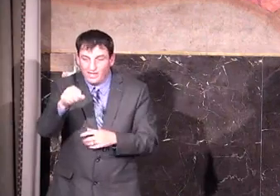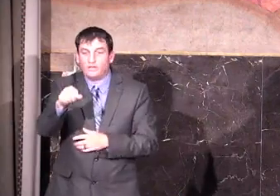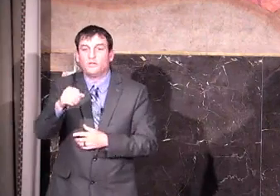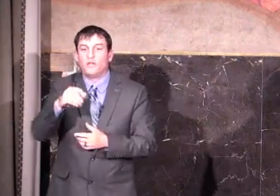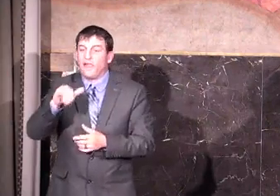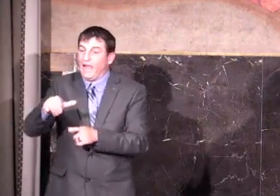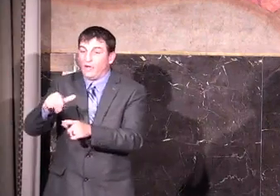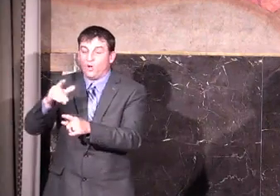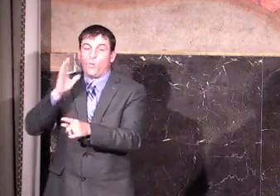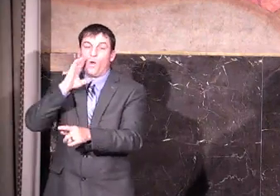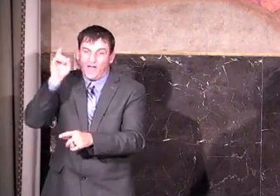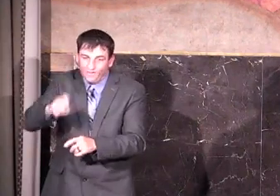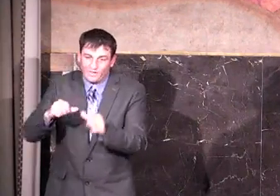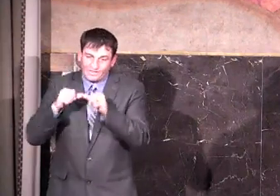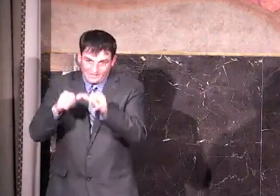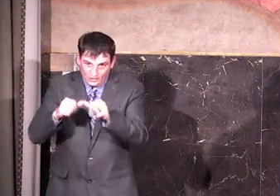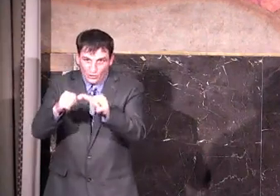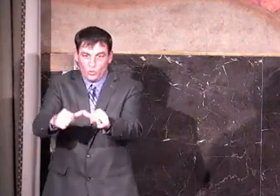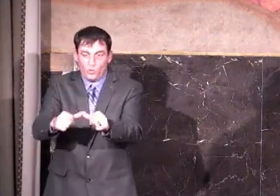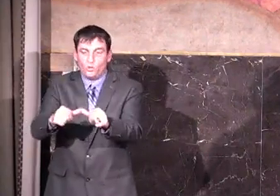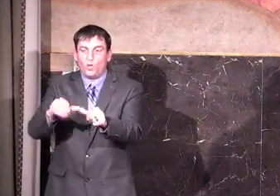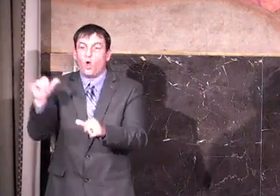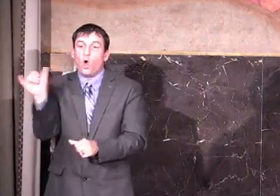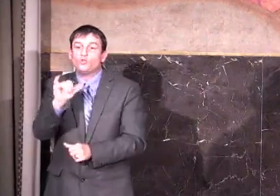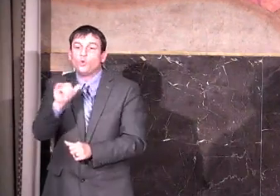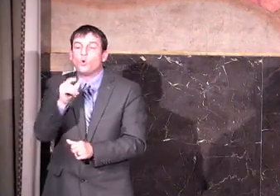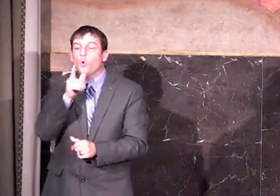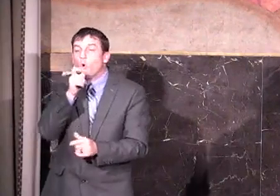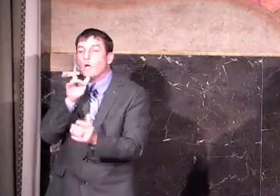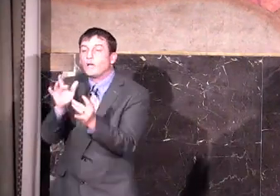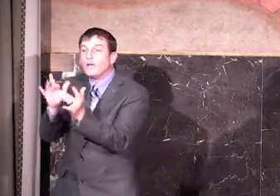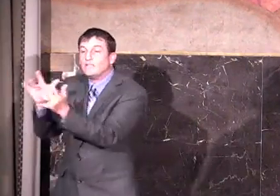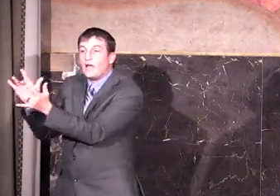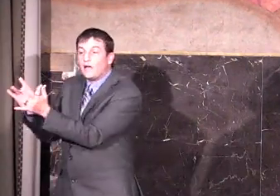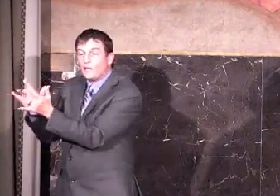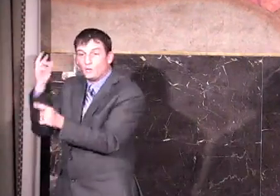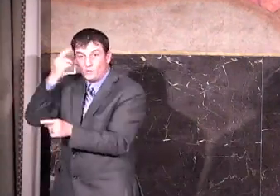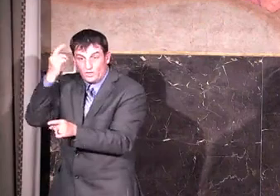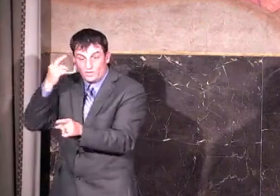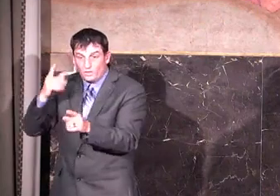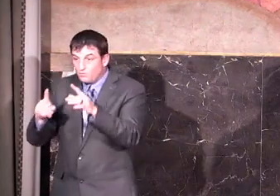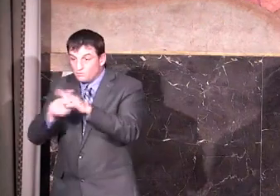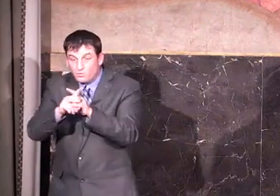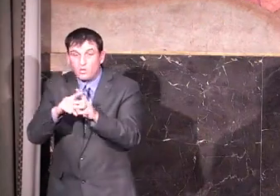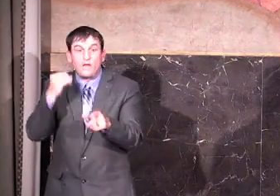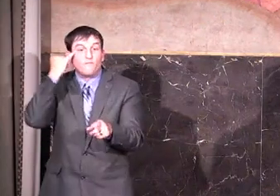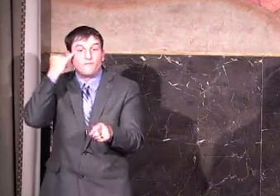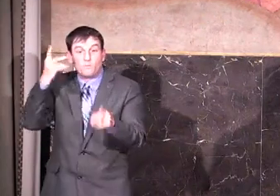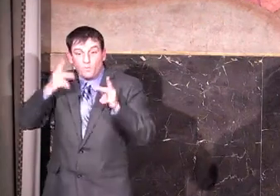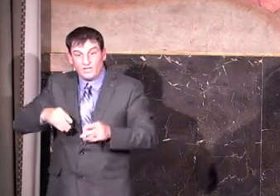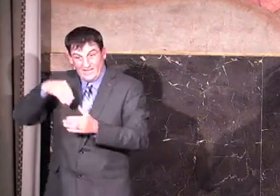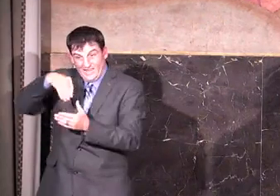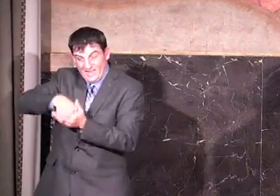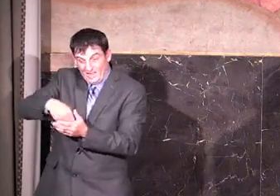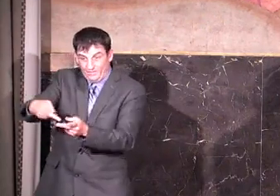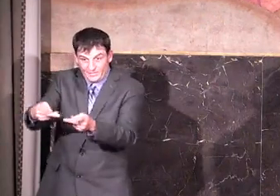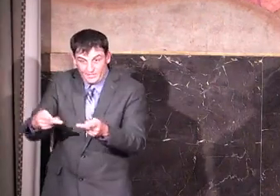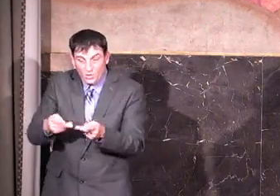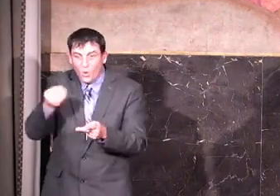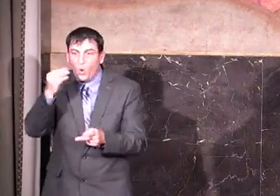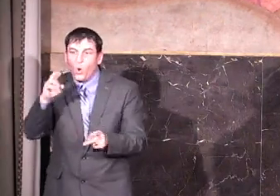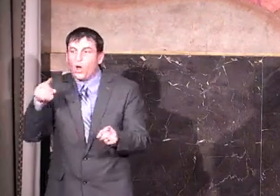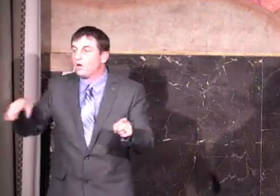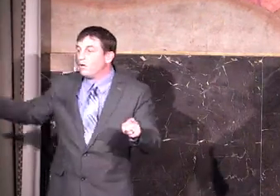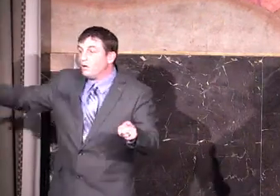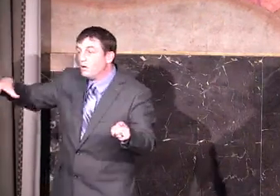communities. We'll continue to have to marry that with contact tracing so that as individuals, whether in their facility or when they're in their community, are identified to be positive